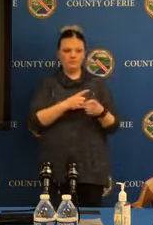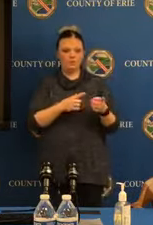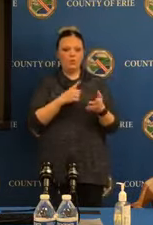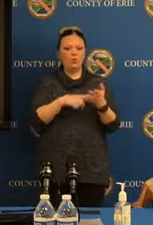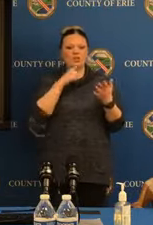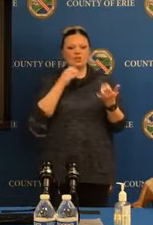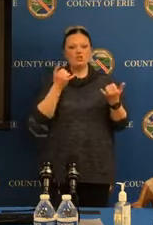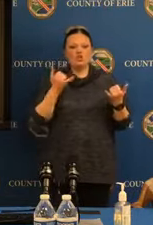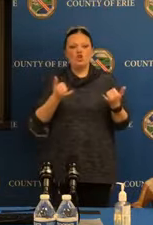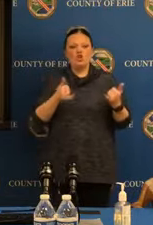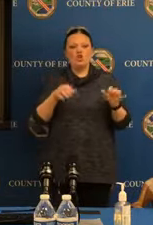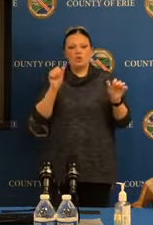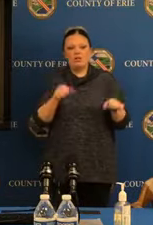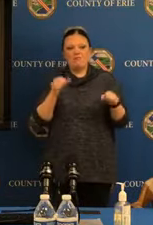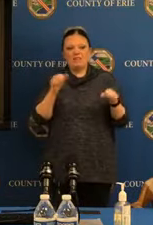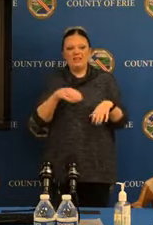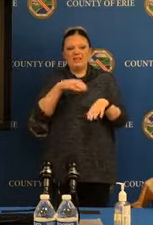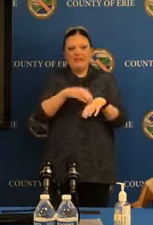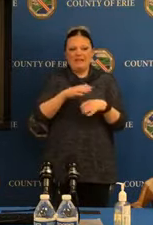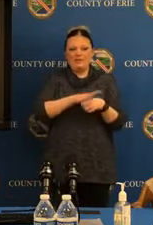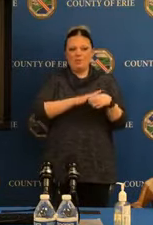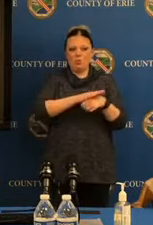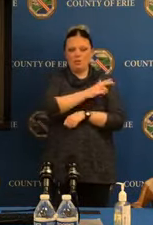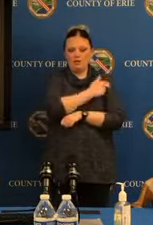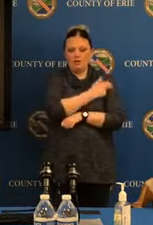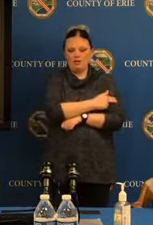current capacity at local hospitals?